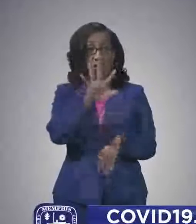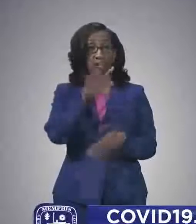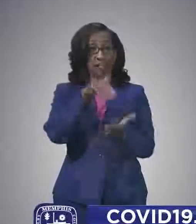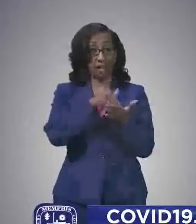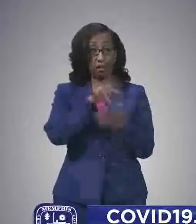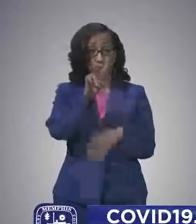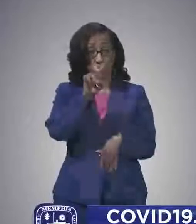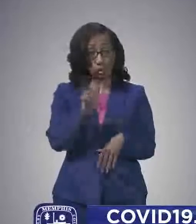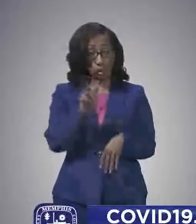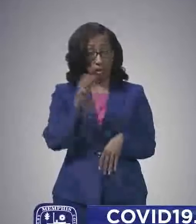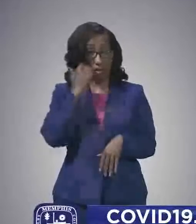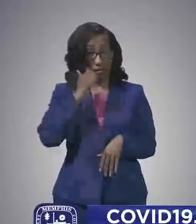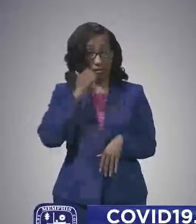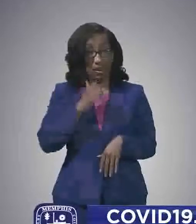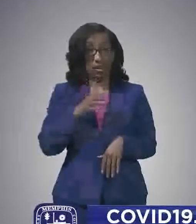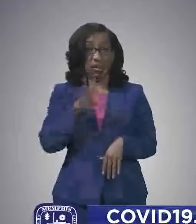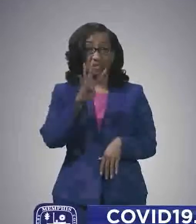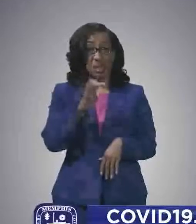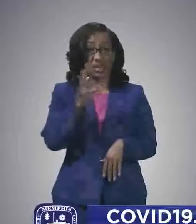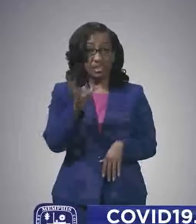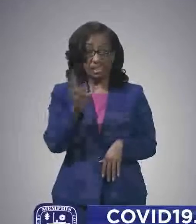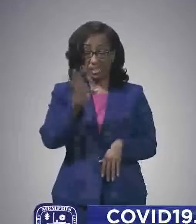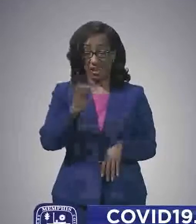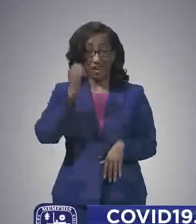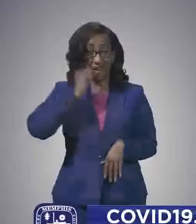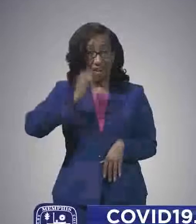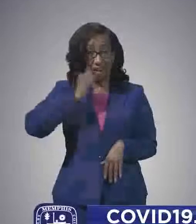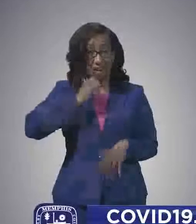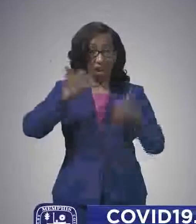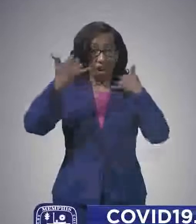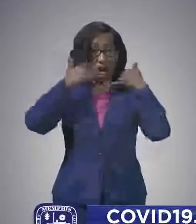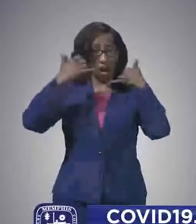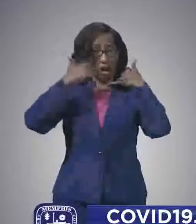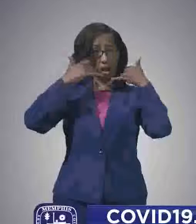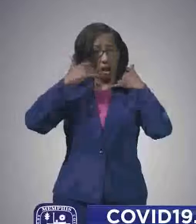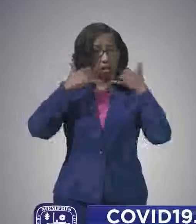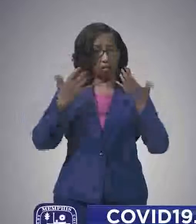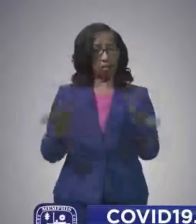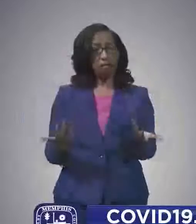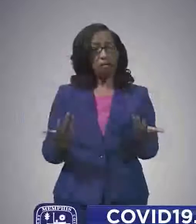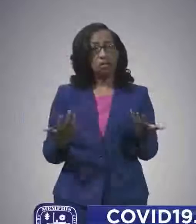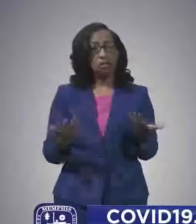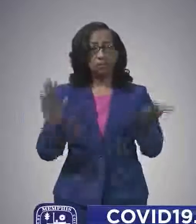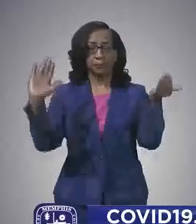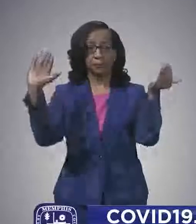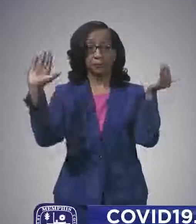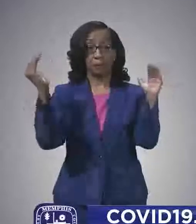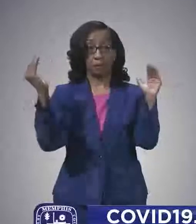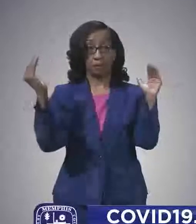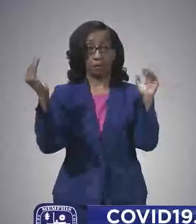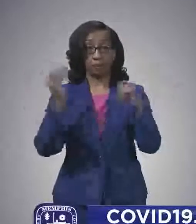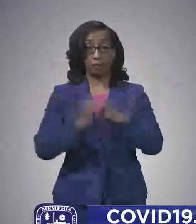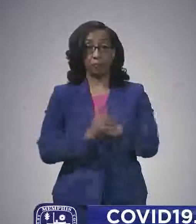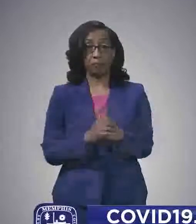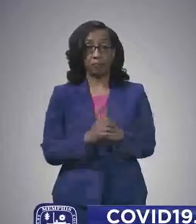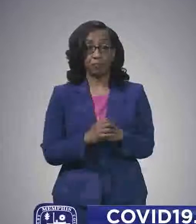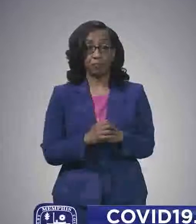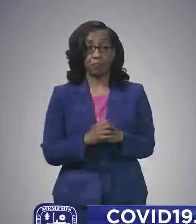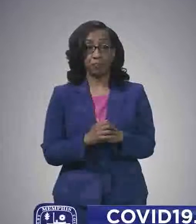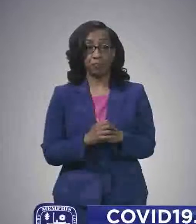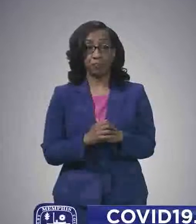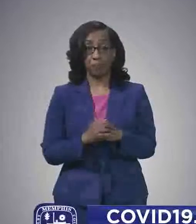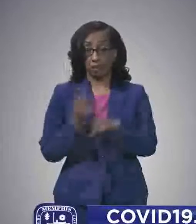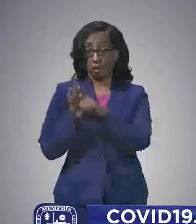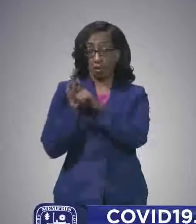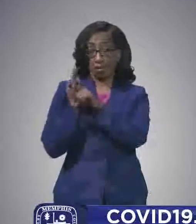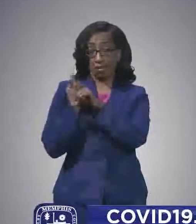of 469 a day in our fire department dispatch center. To provide a comparison, the same 11 days